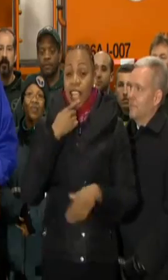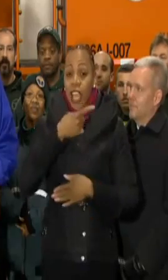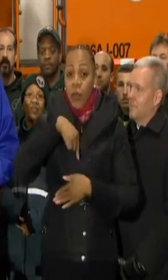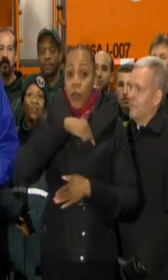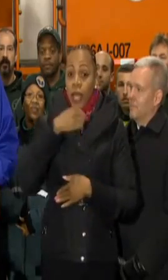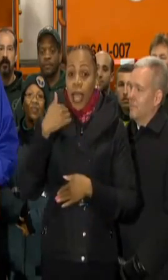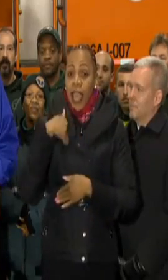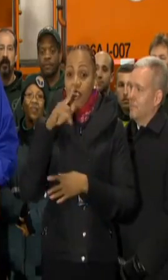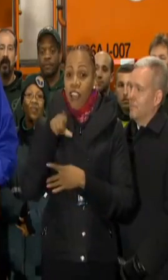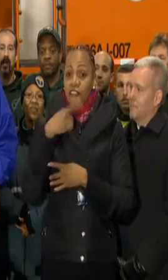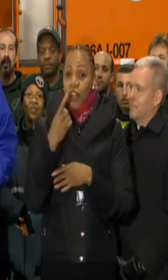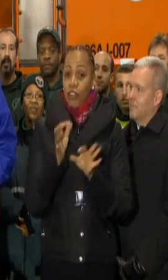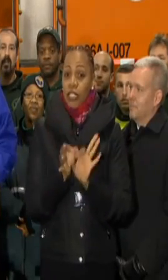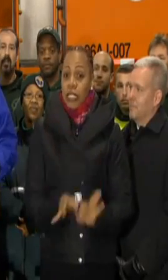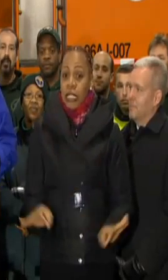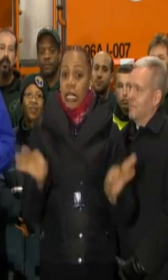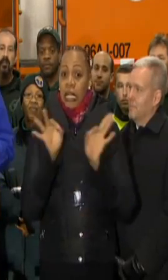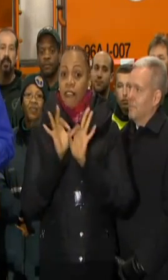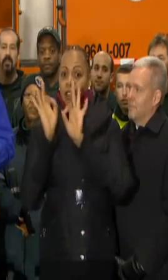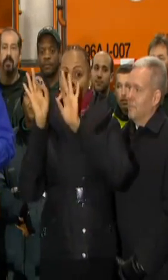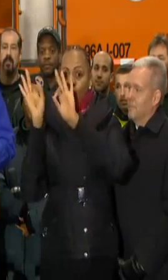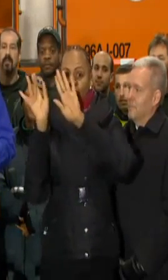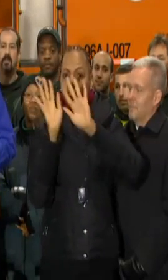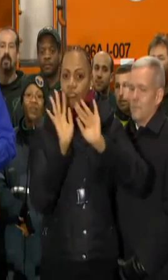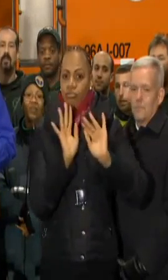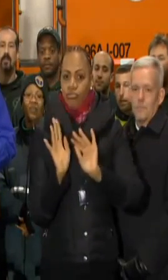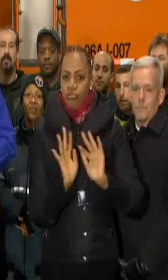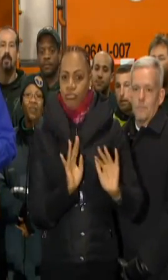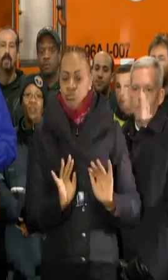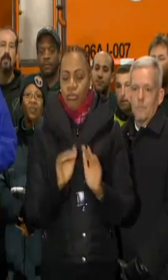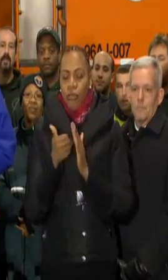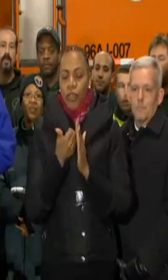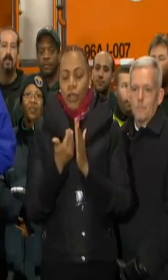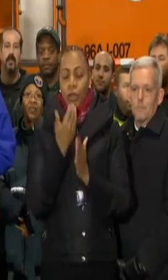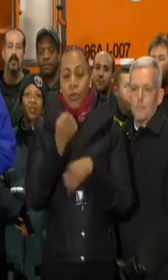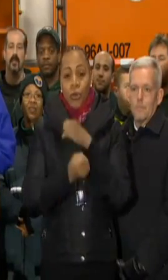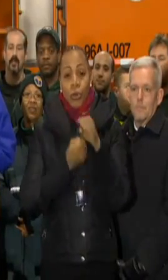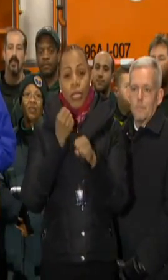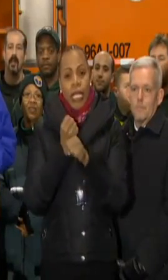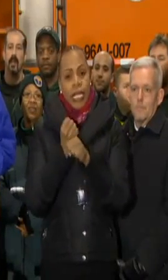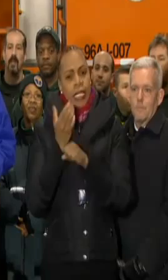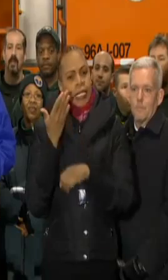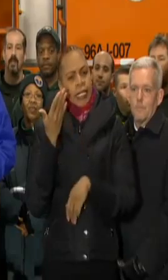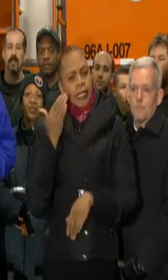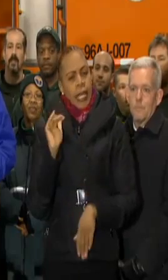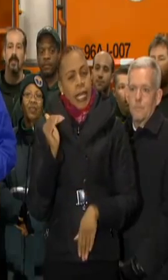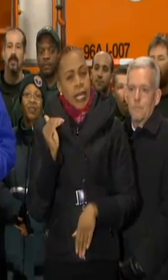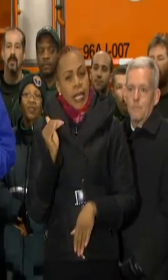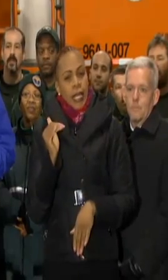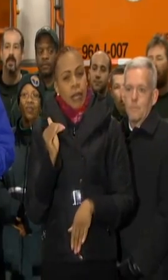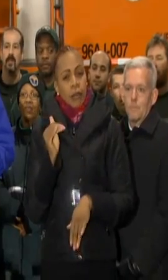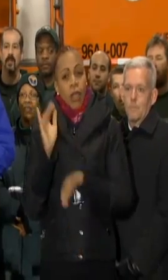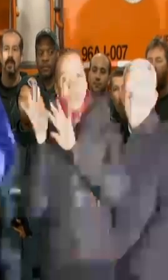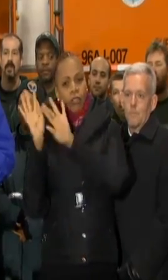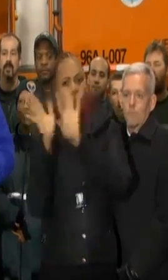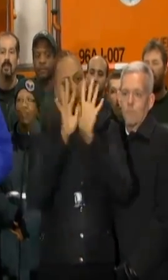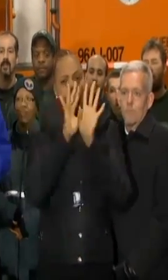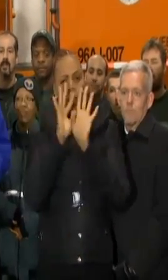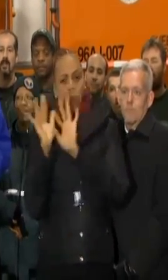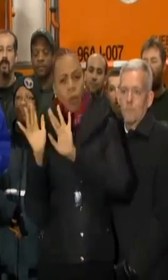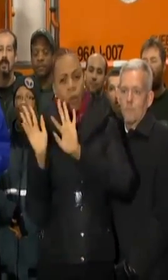significant snowfall of the new year. It appears at this moment that the storm has